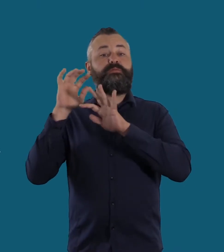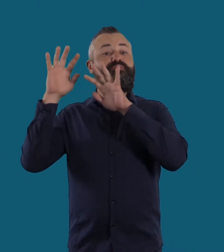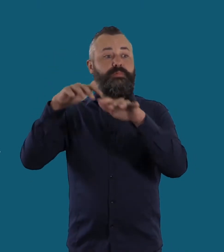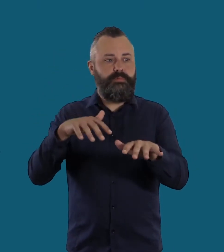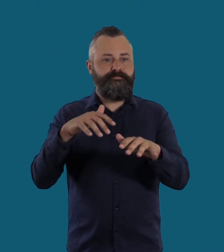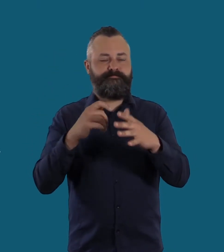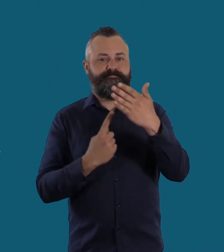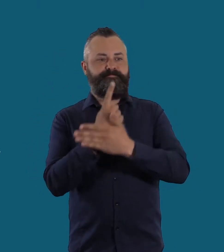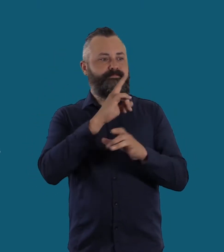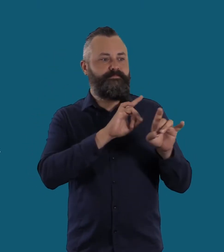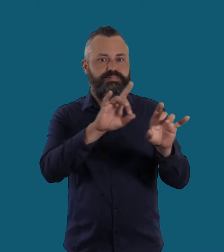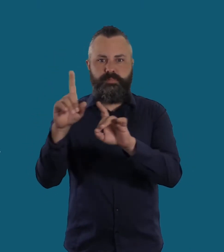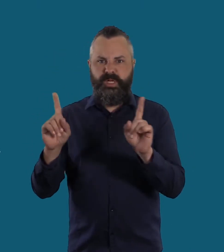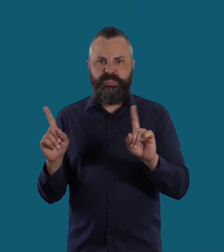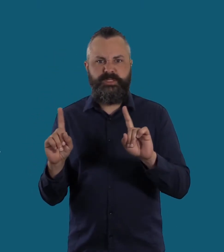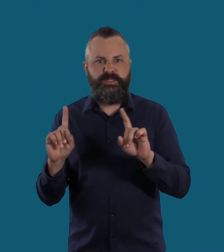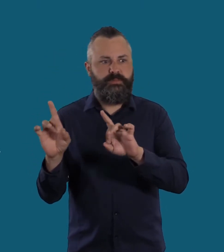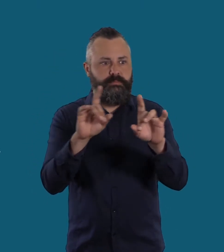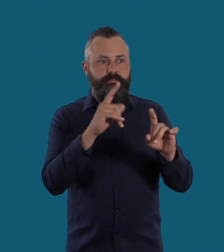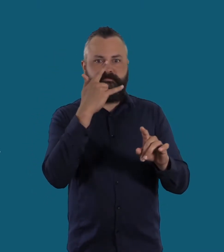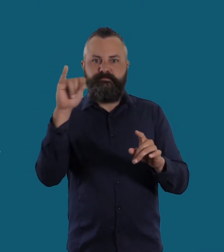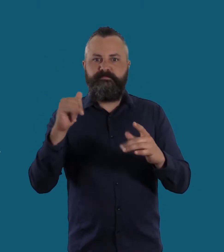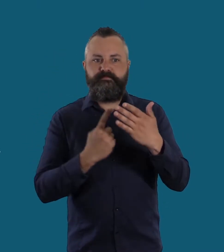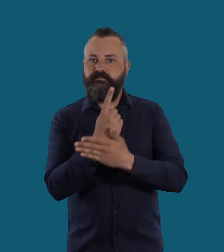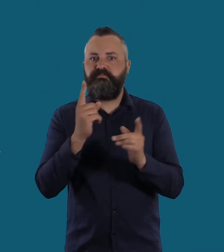as well as the effects of earthquakes and tsunamis.